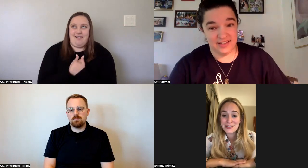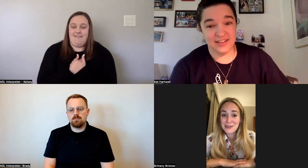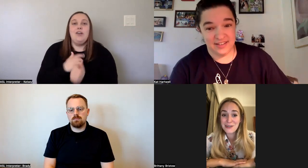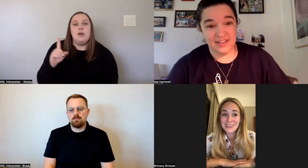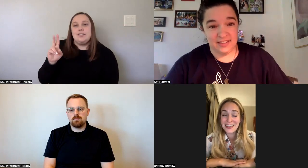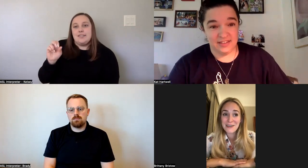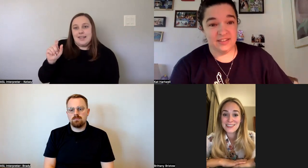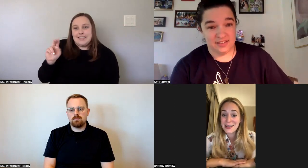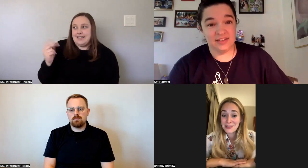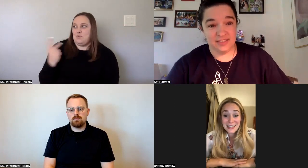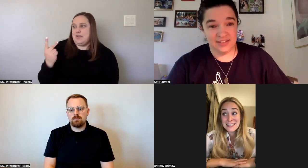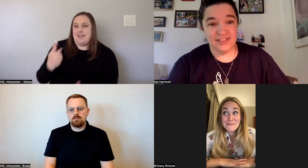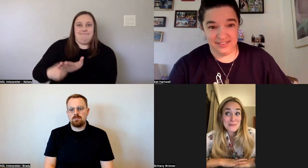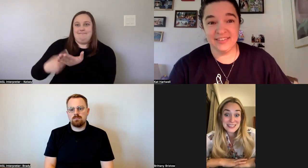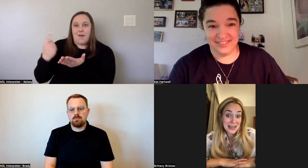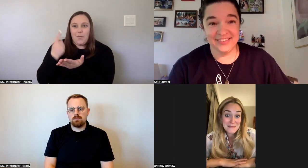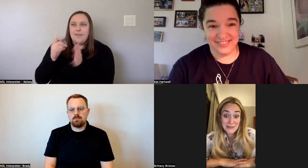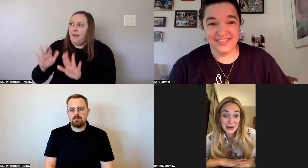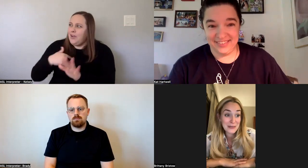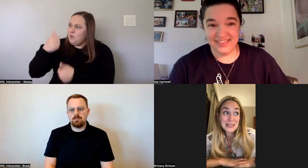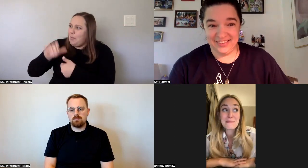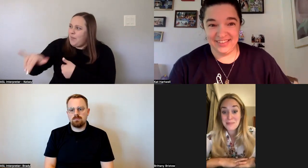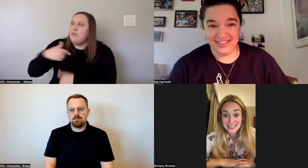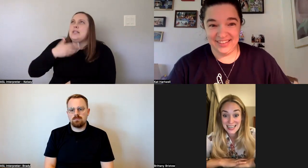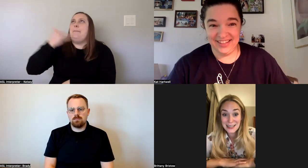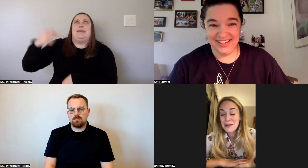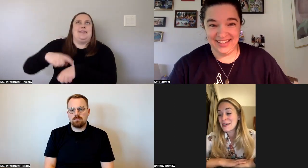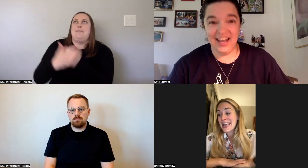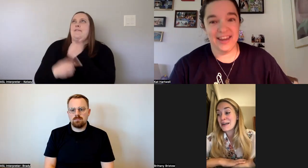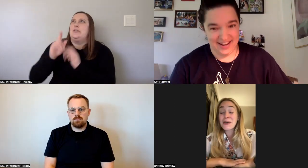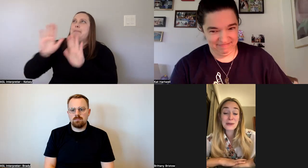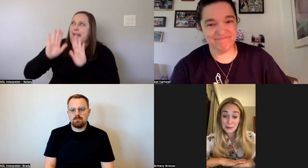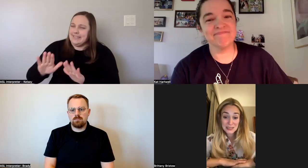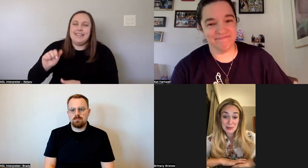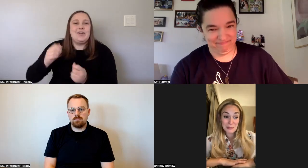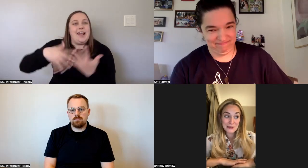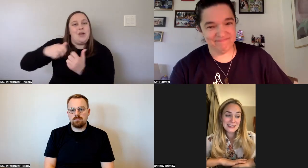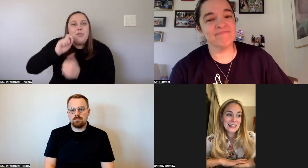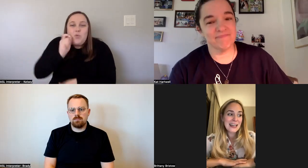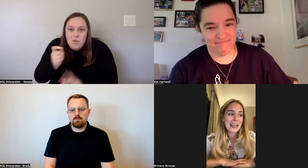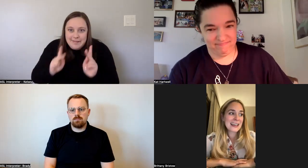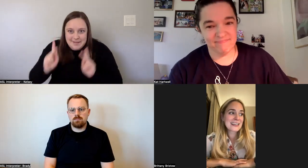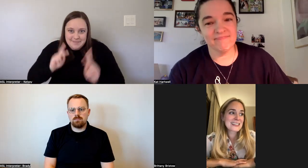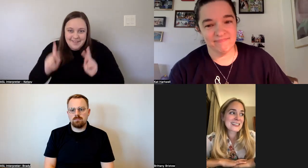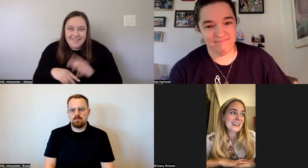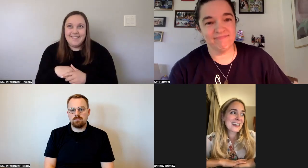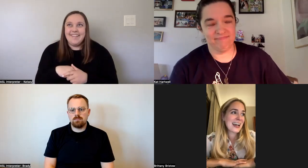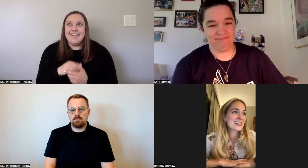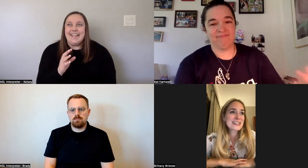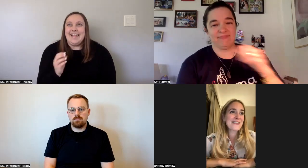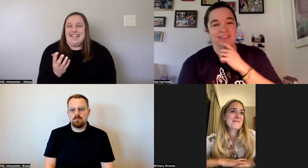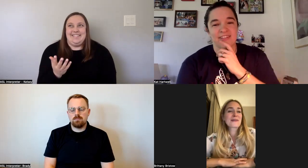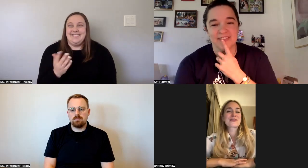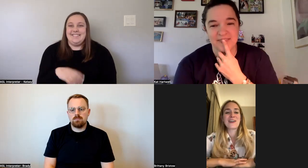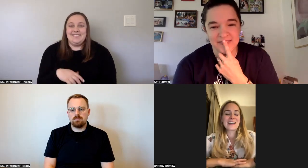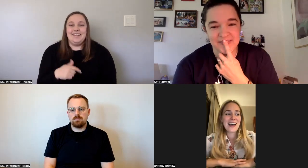talk about it so fondly all the time. We're like, it's the best time ever. Everybody's amazing. We get to hang out with all the coolest people, and I